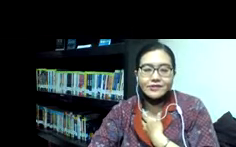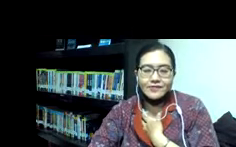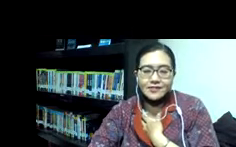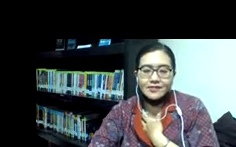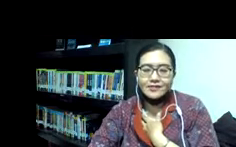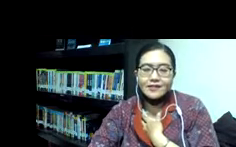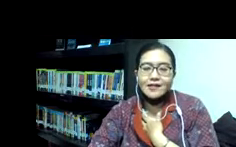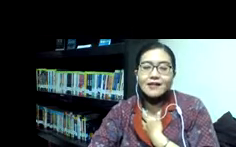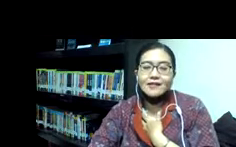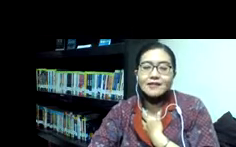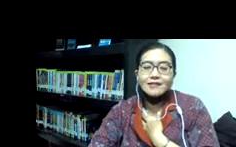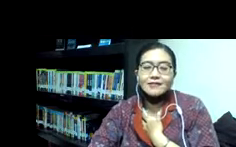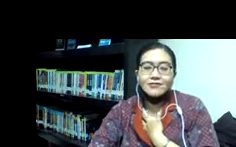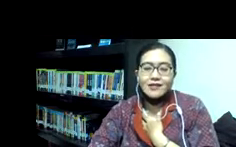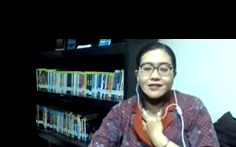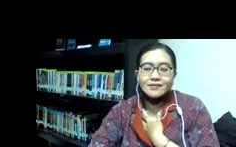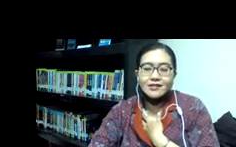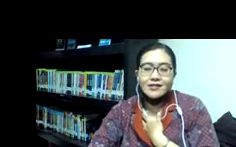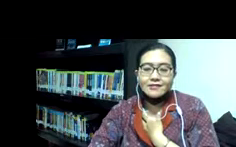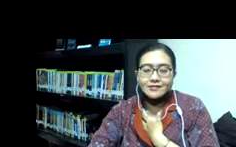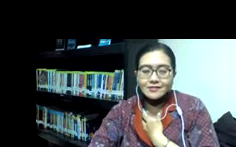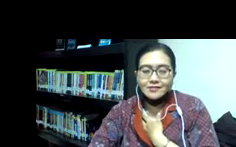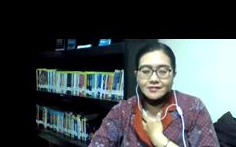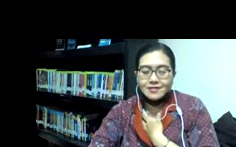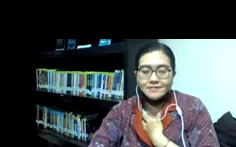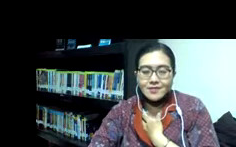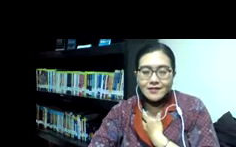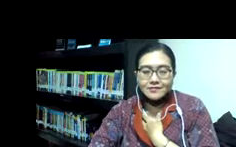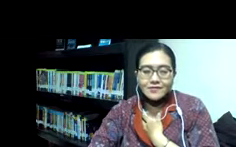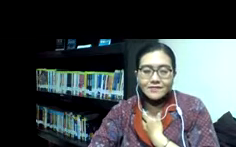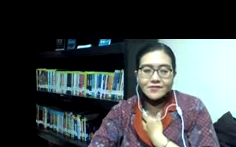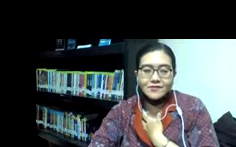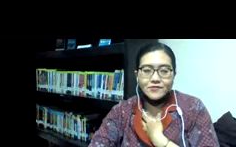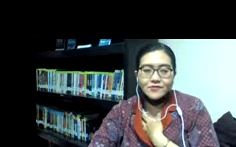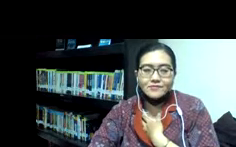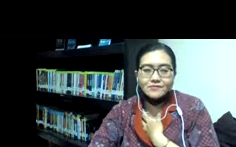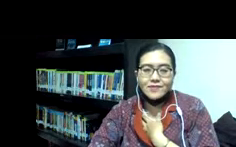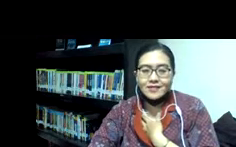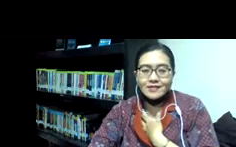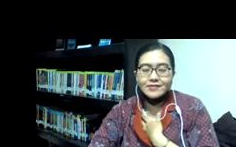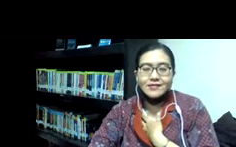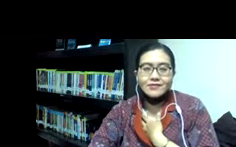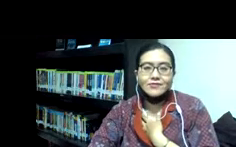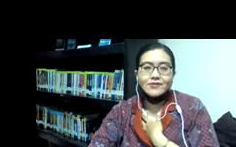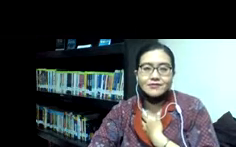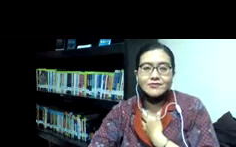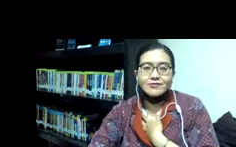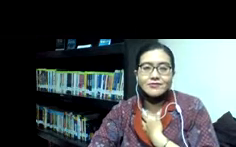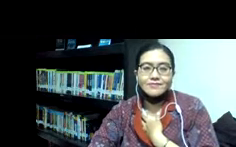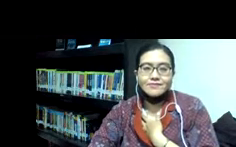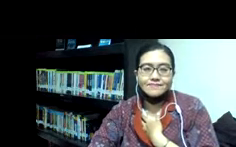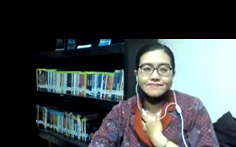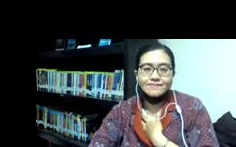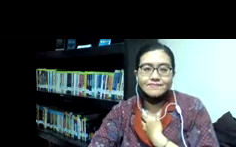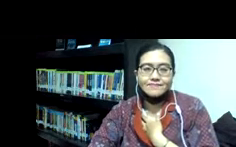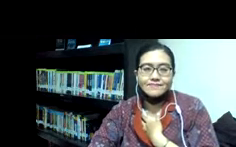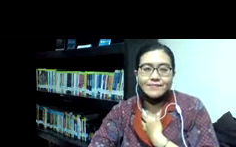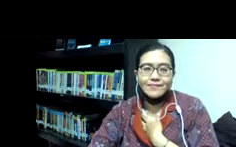cultural activities that describes their identity as part of the whole Balinese Hindu culture.